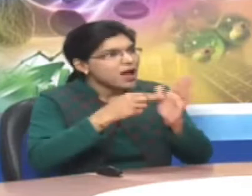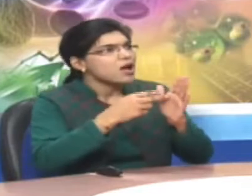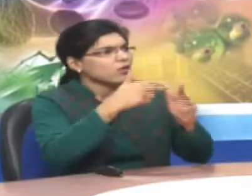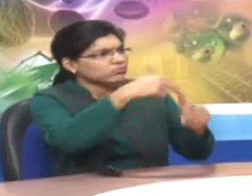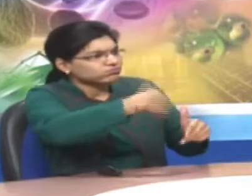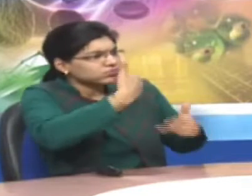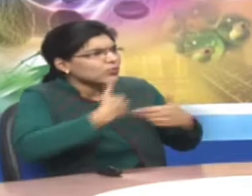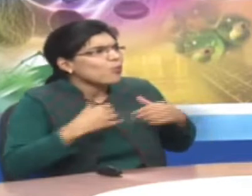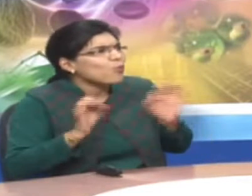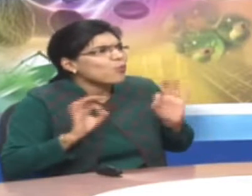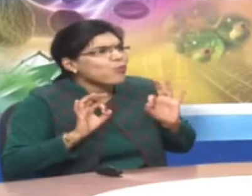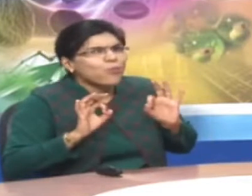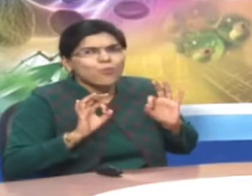"You let me go,